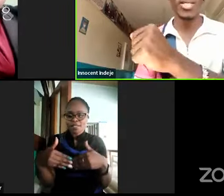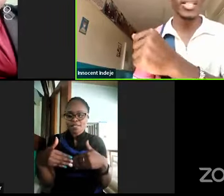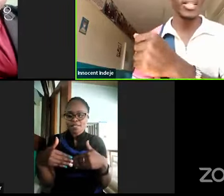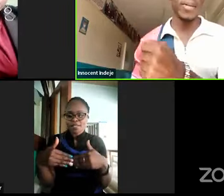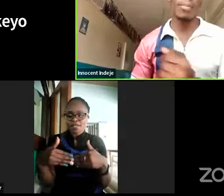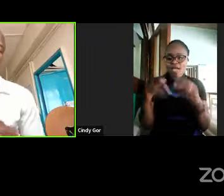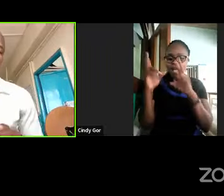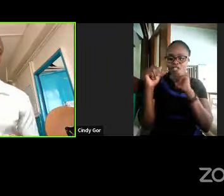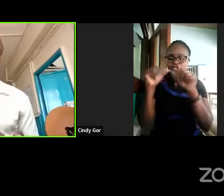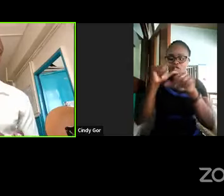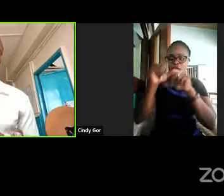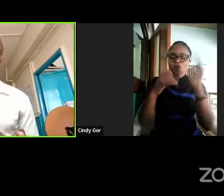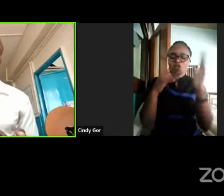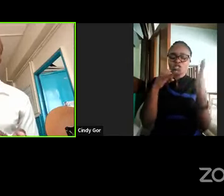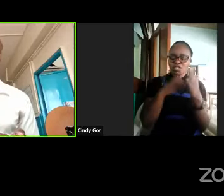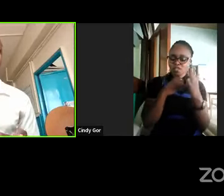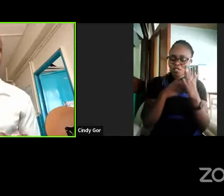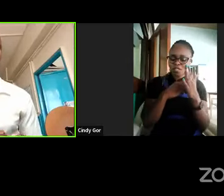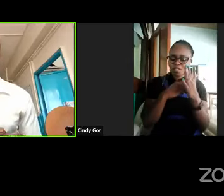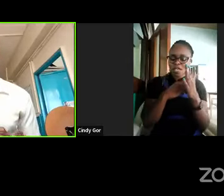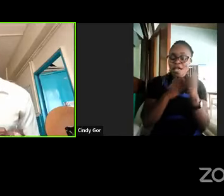policy development. We understand that